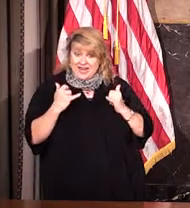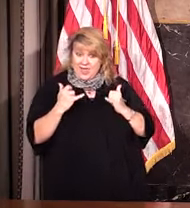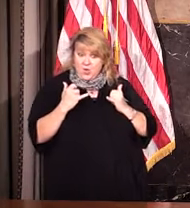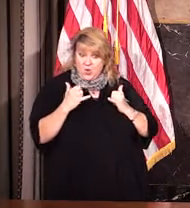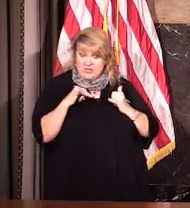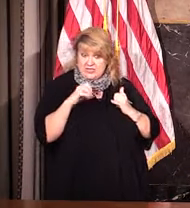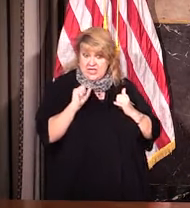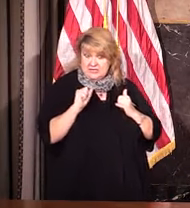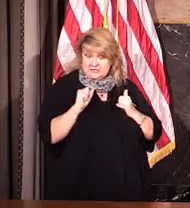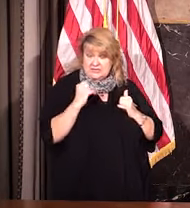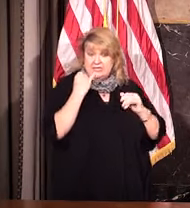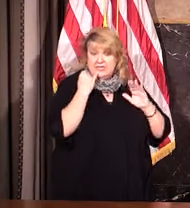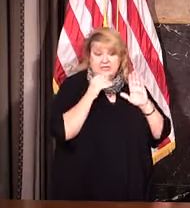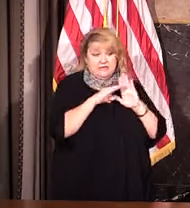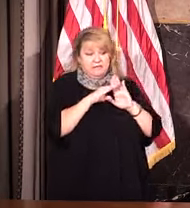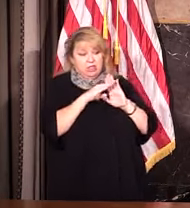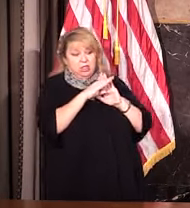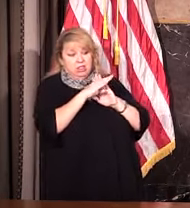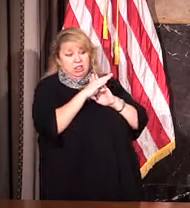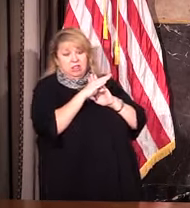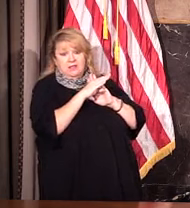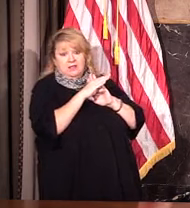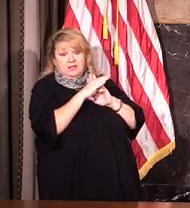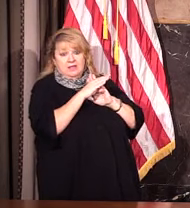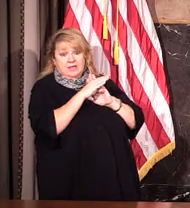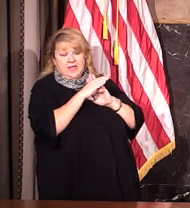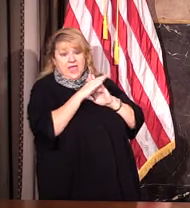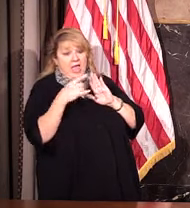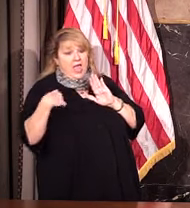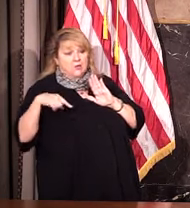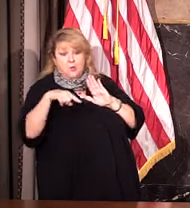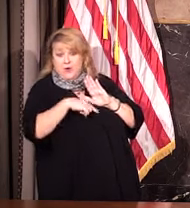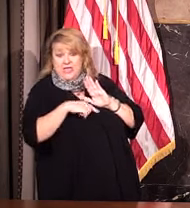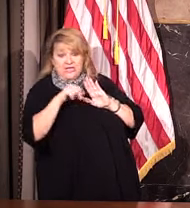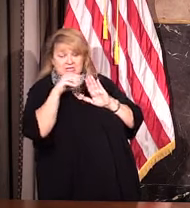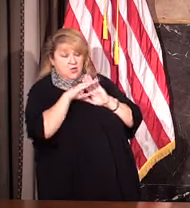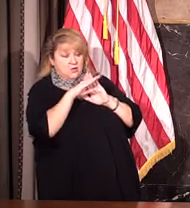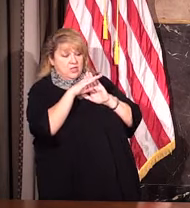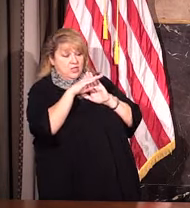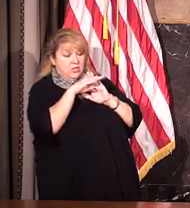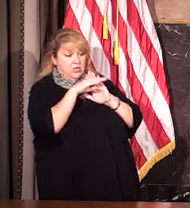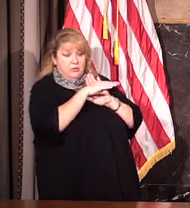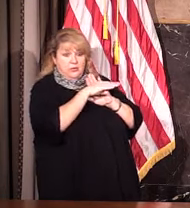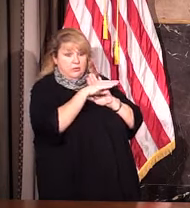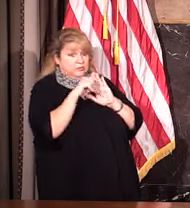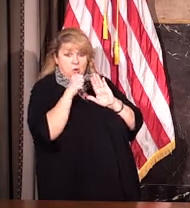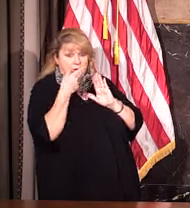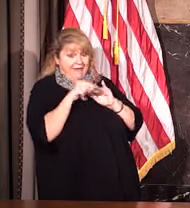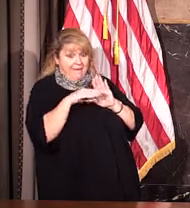If the projections are accurate, and if we do not bend the curve, am I concerned? Yes.